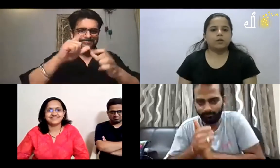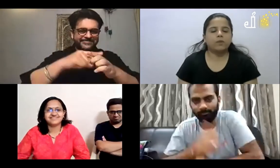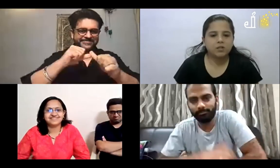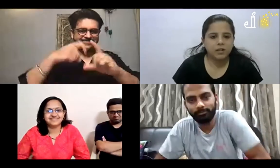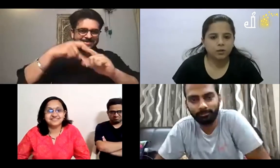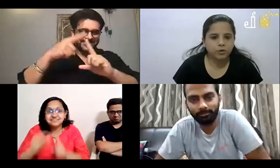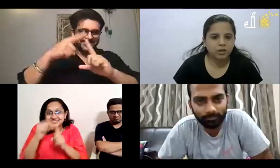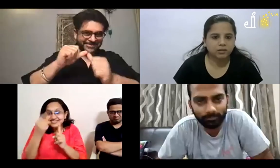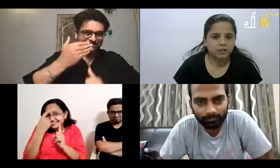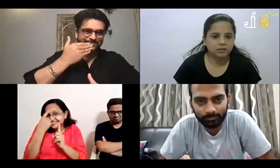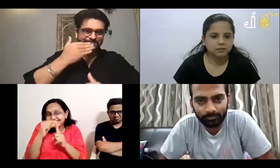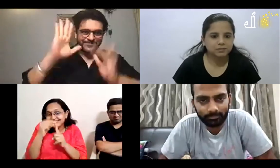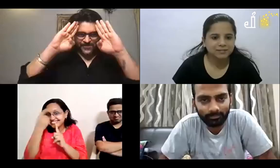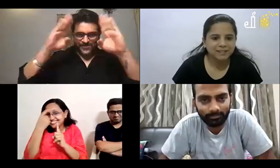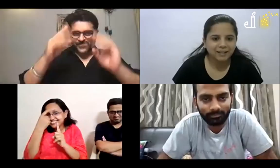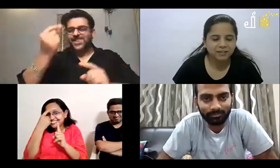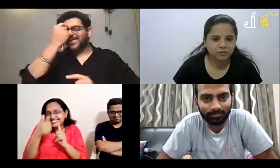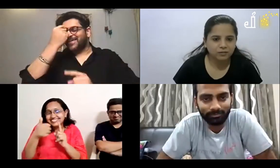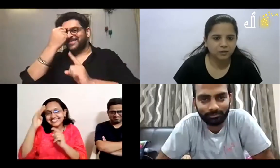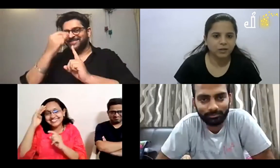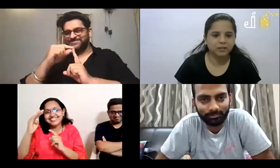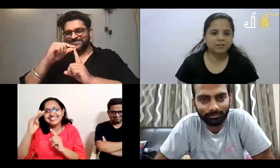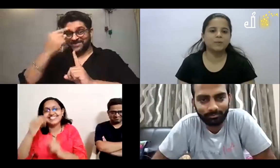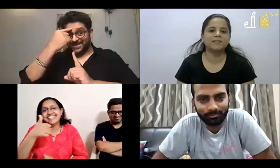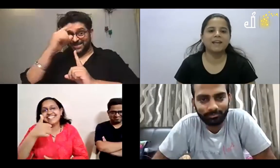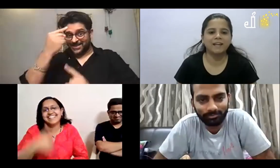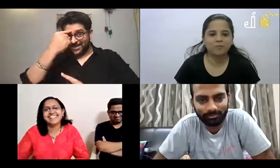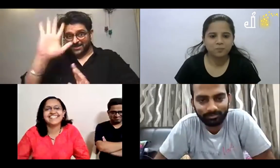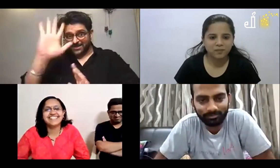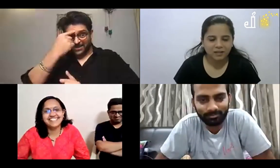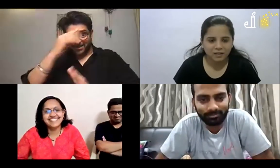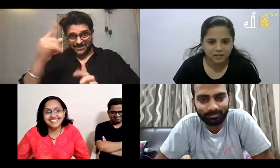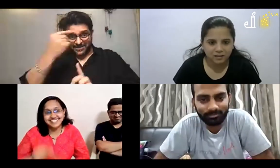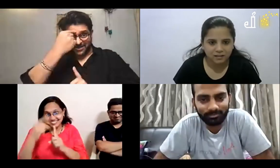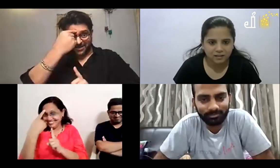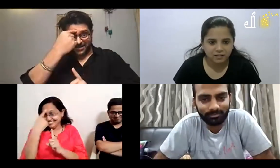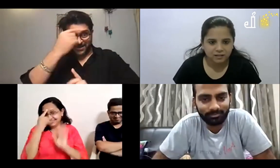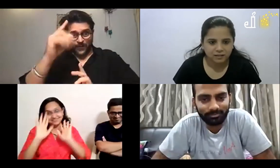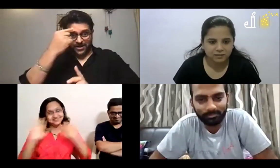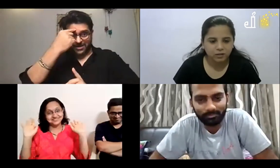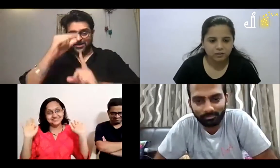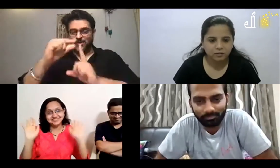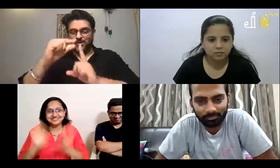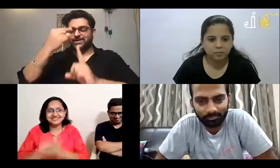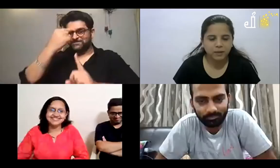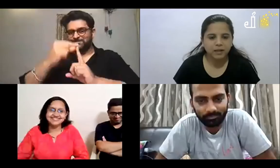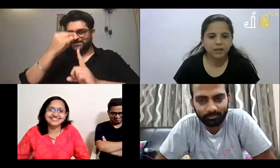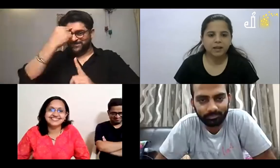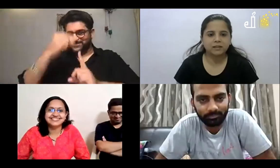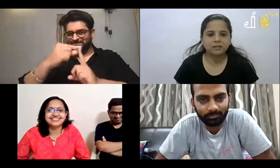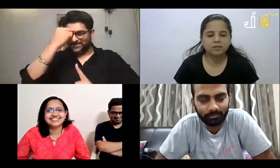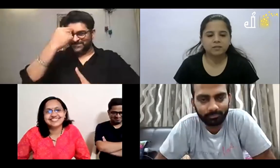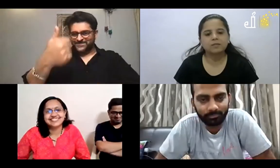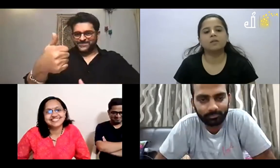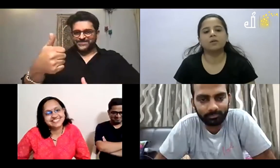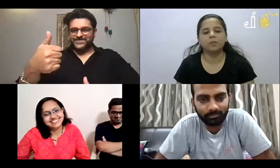Hello, Sarvesh. Hello, Prajakta. Yeah, okay, this is my sign name. That's all.